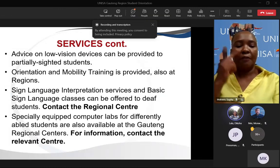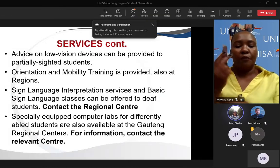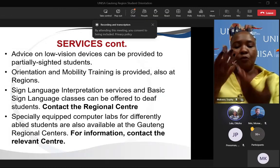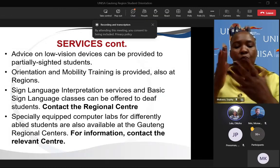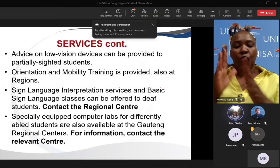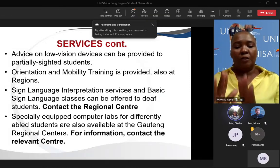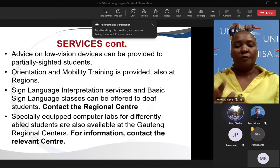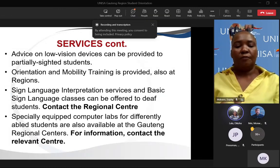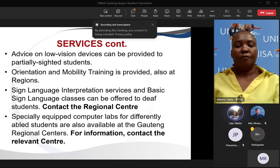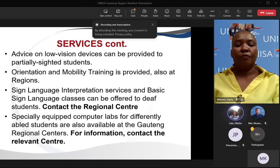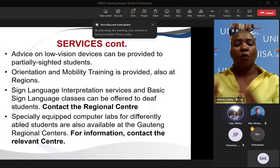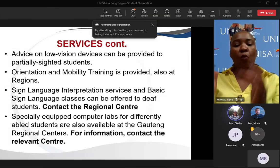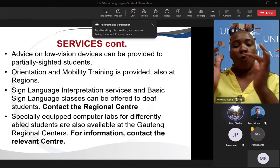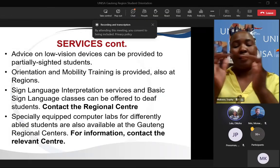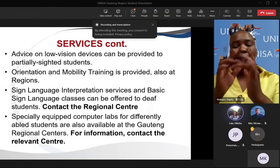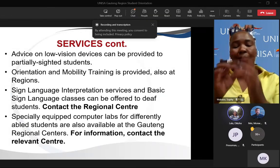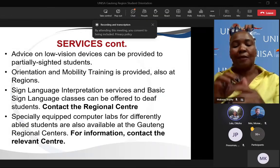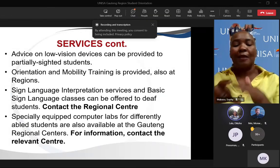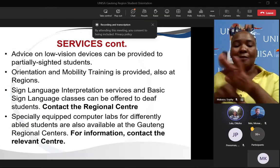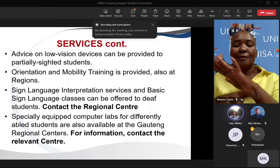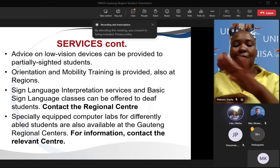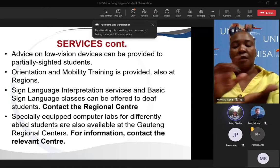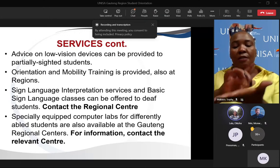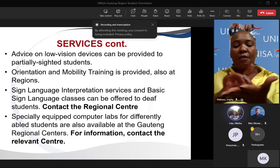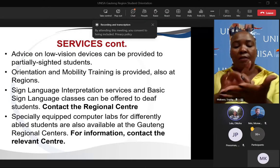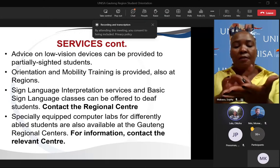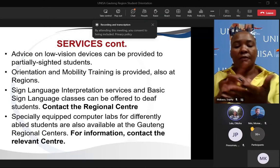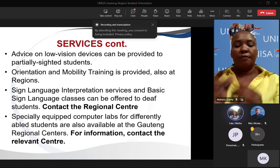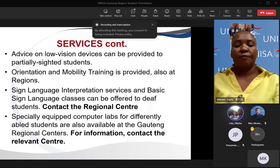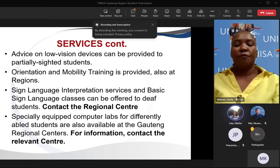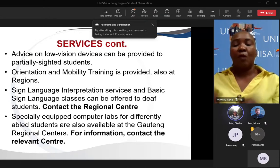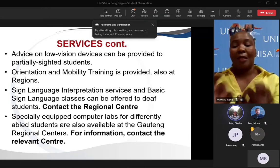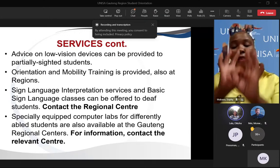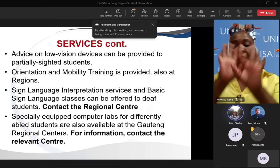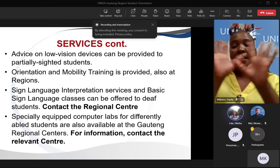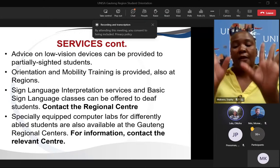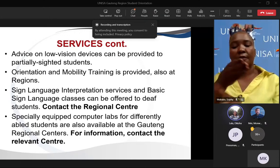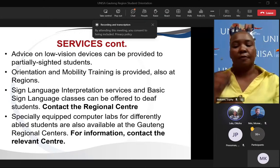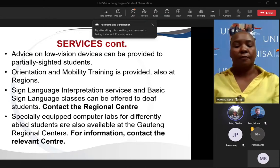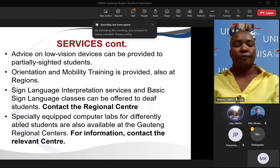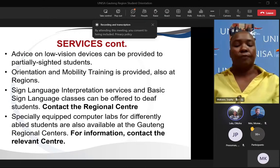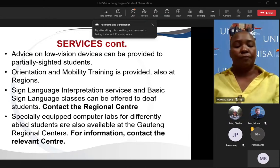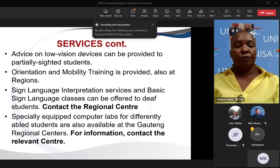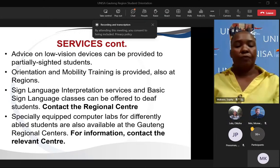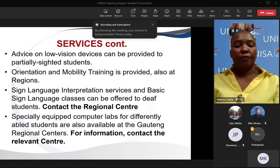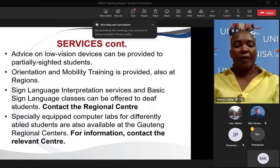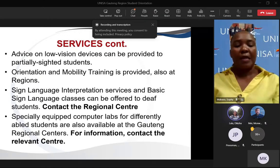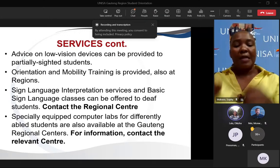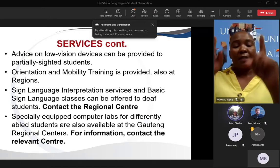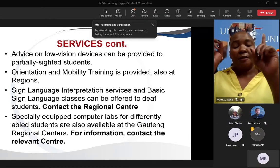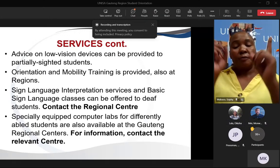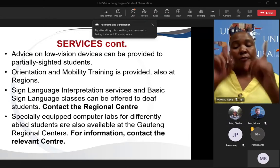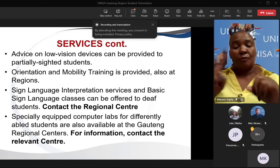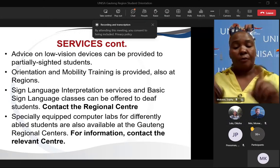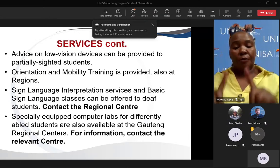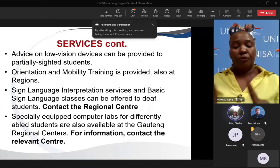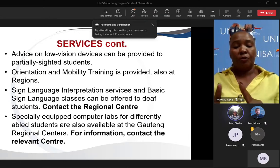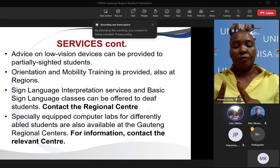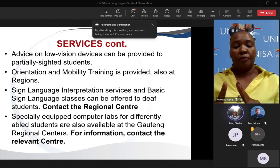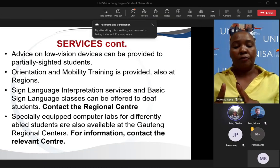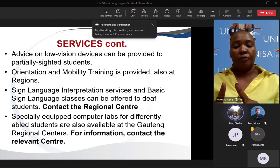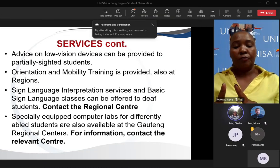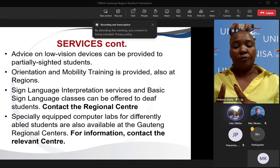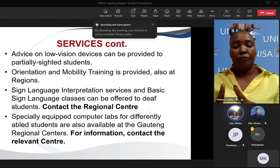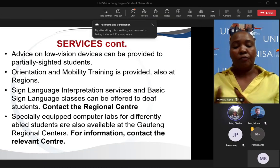you can contact the regional center for more clarity on that especially good computer